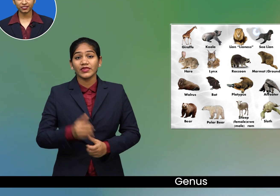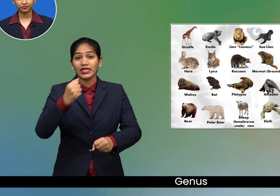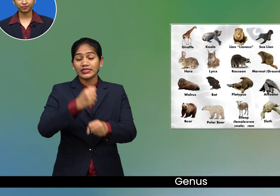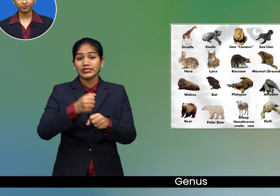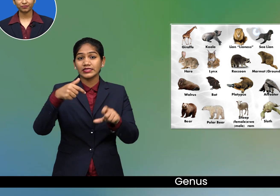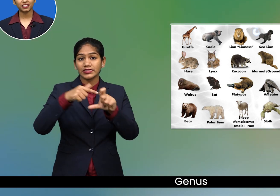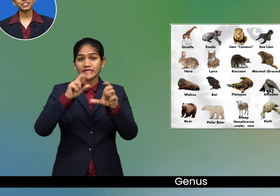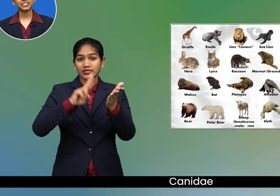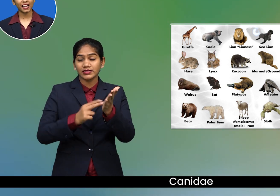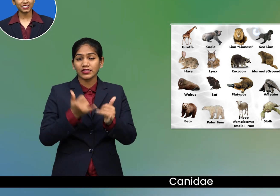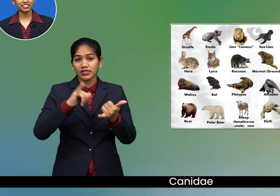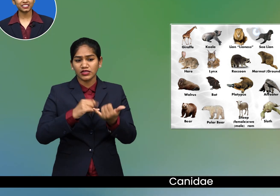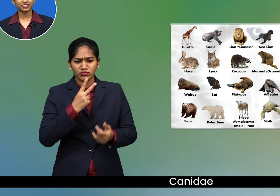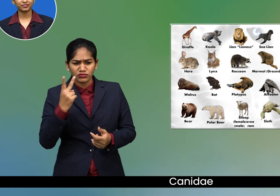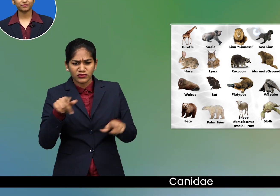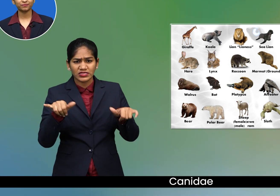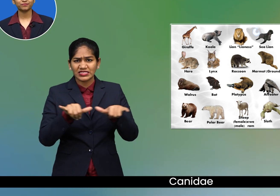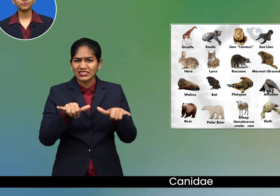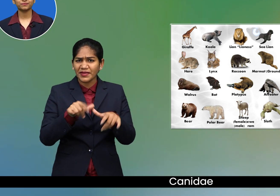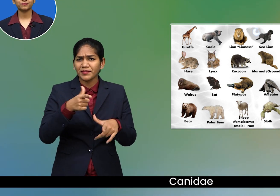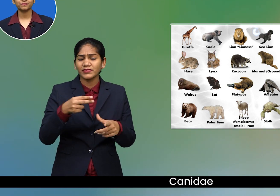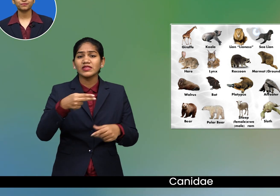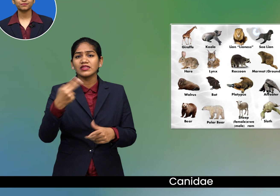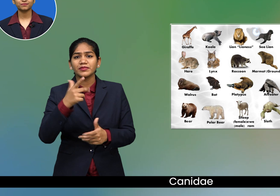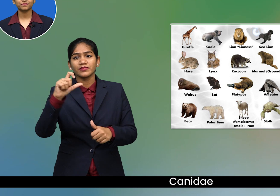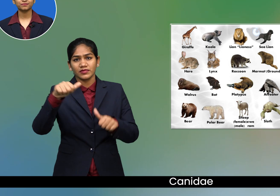Genus Canis.